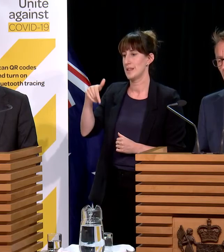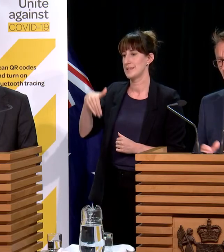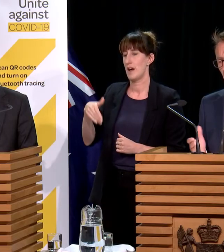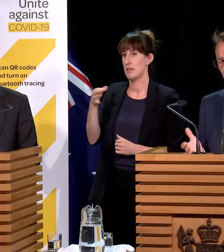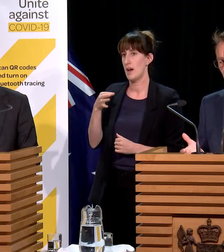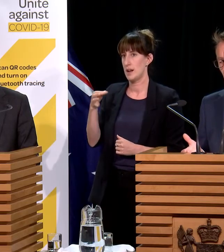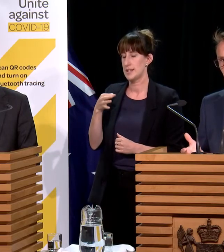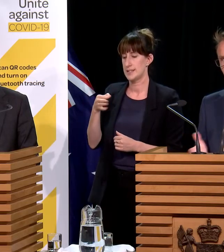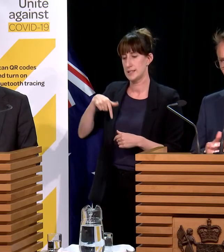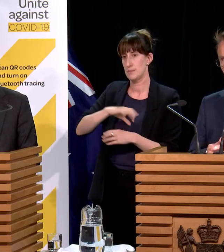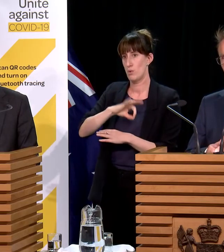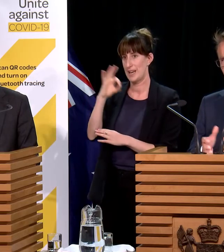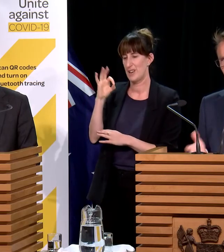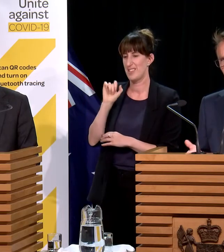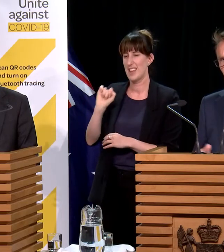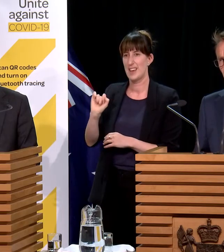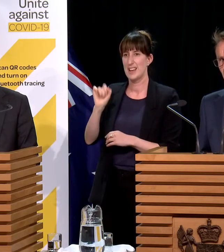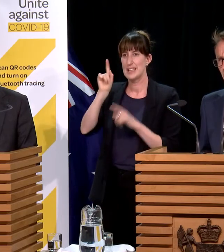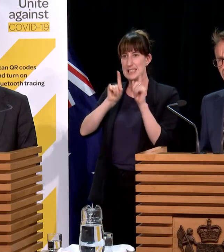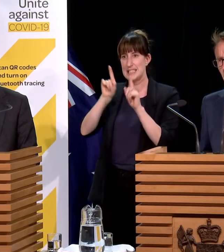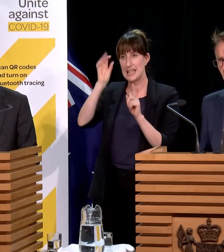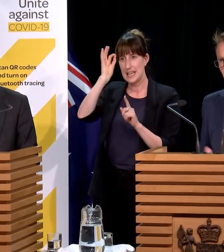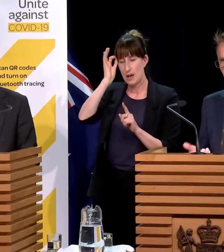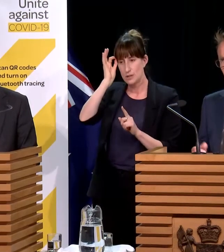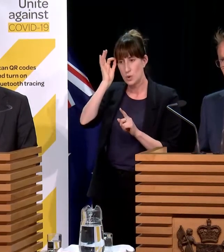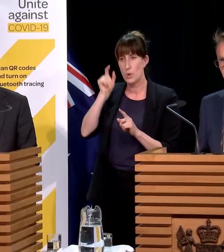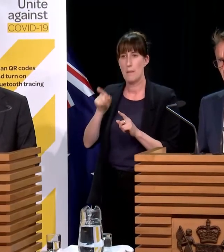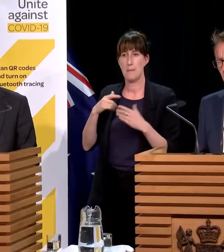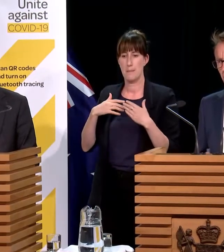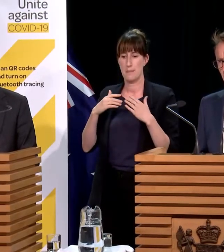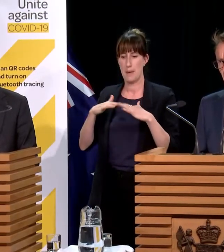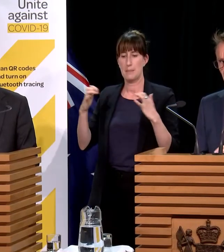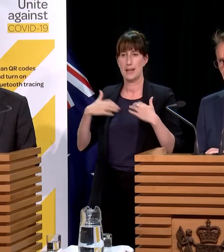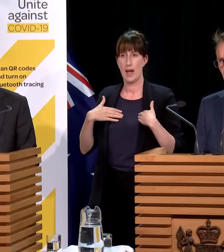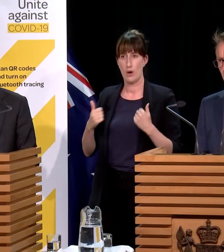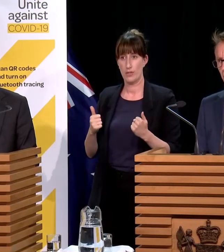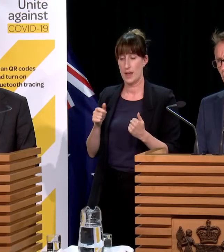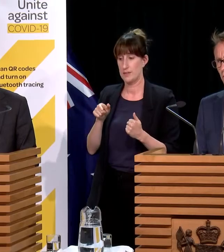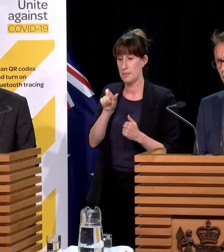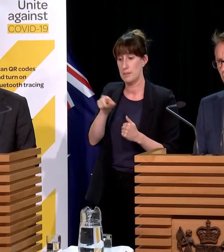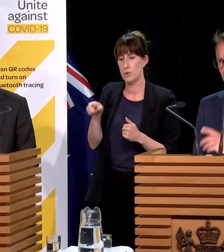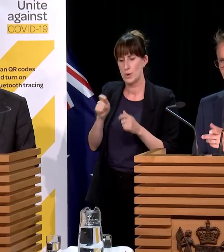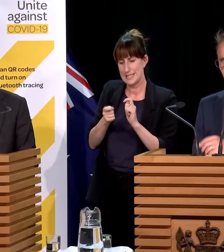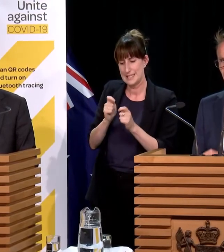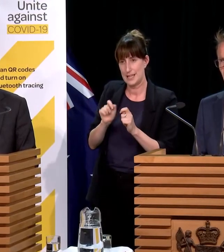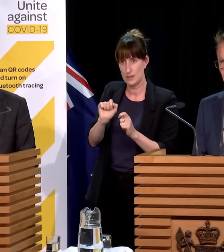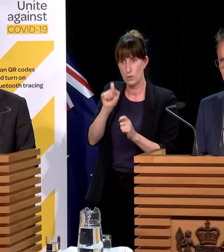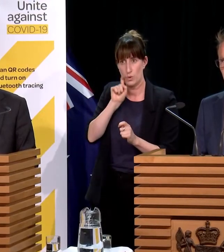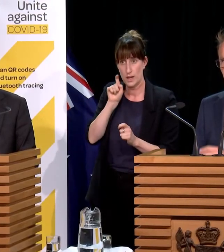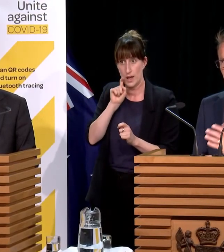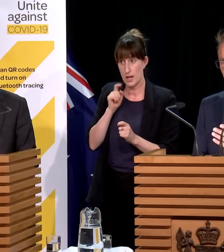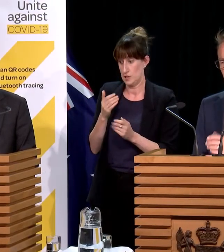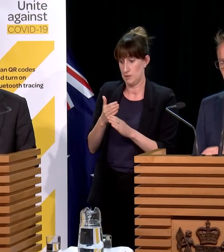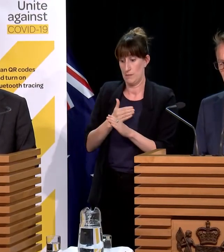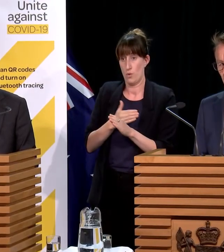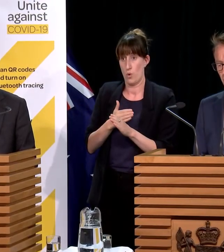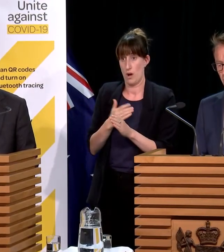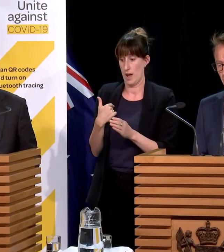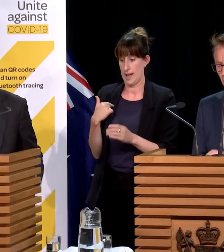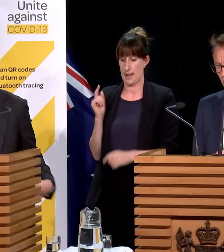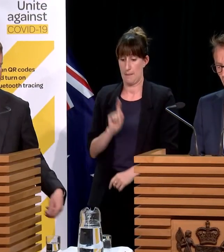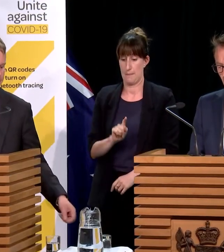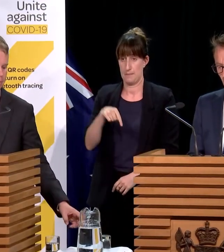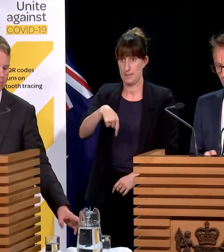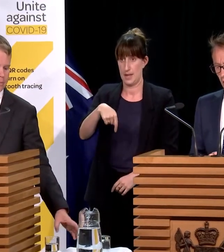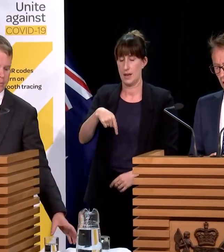the organisation that does the water testing. So they just sent me some notes just before this, actually, a